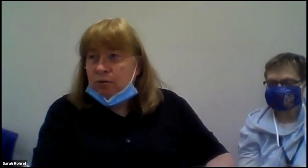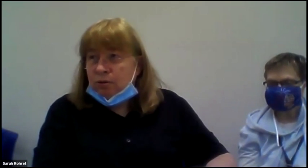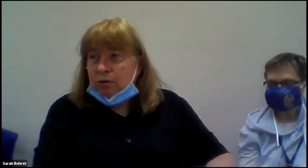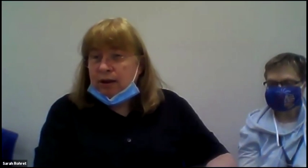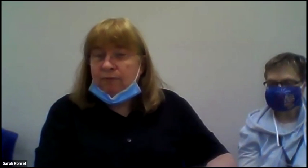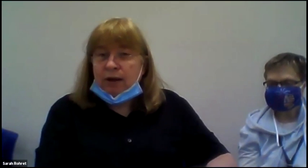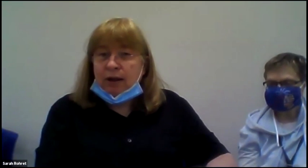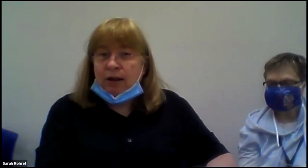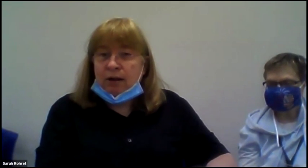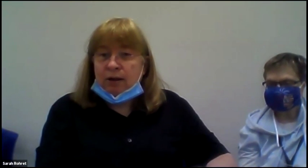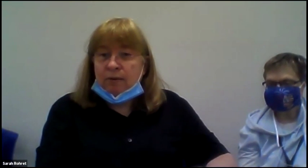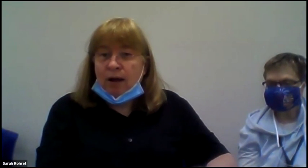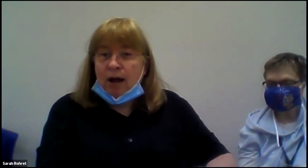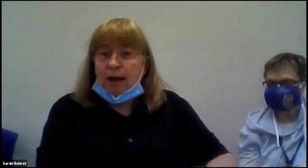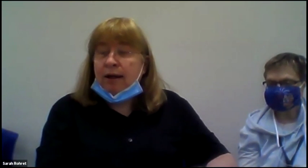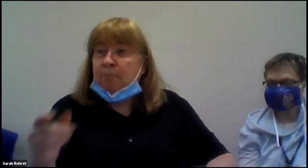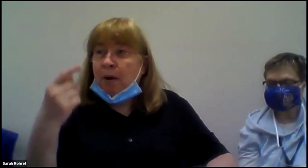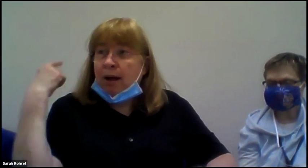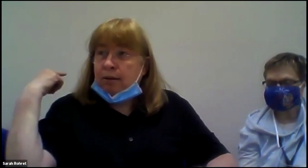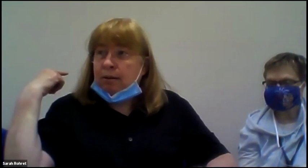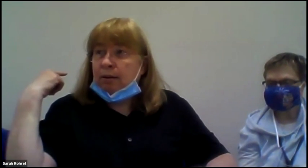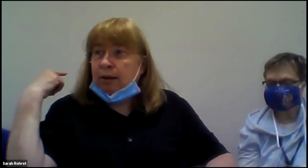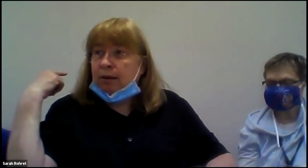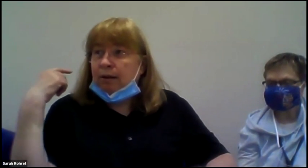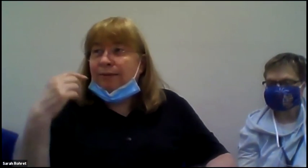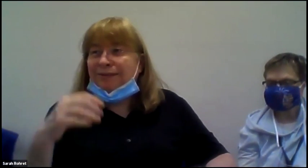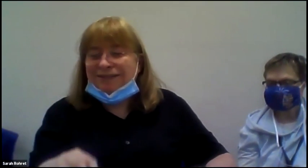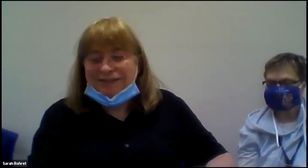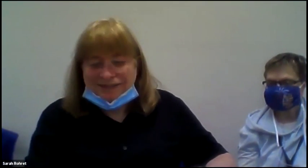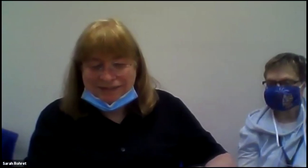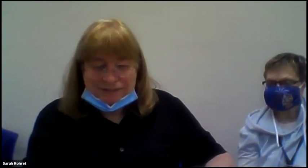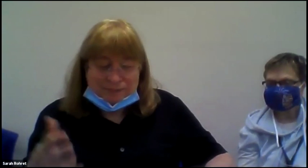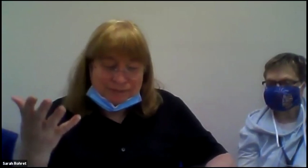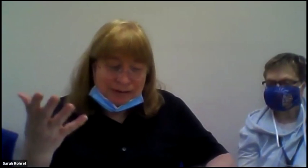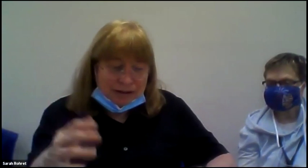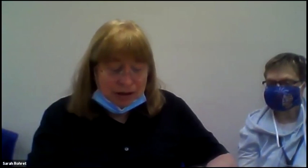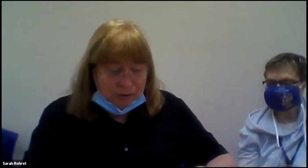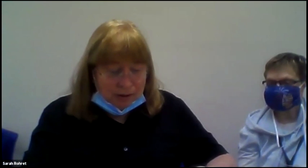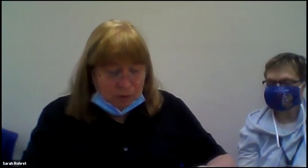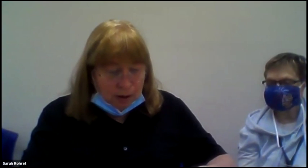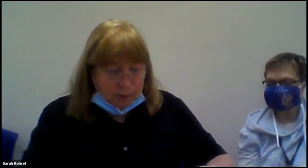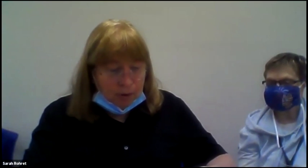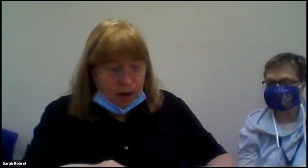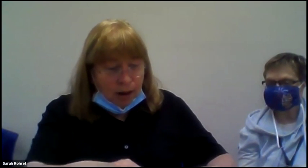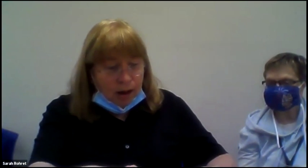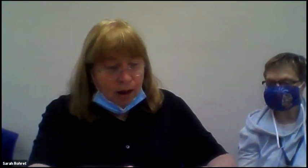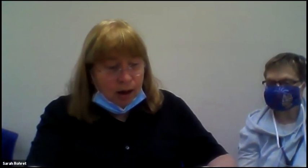your DVD because I gave mine to Linda. Oh, okay. She don't even show up.